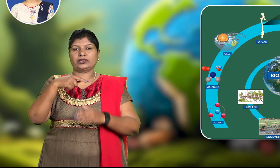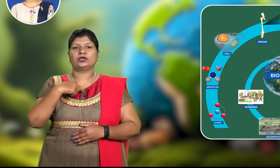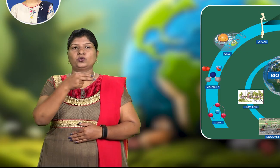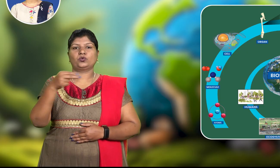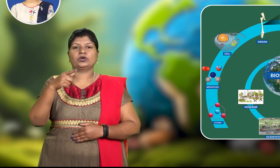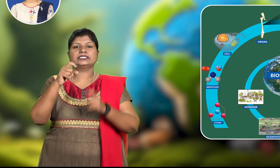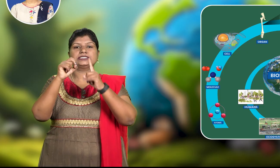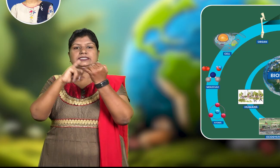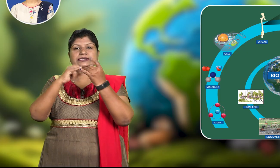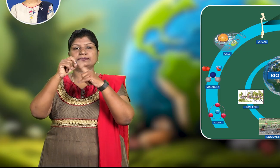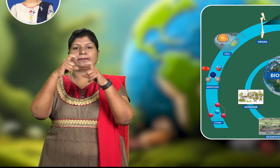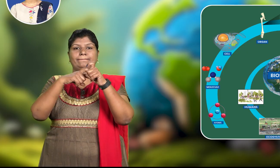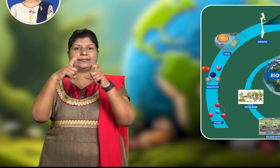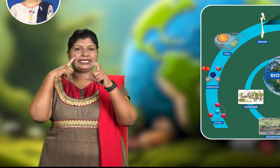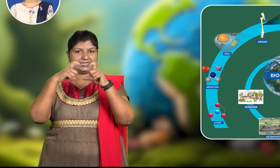species.